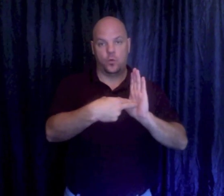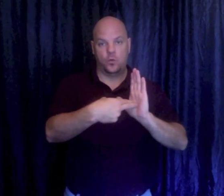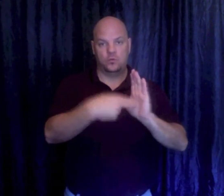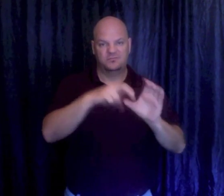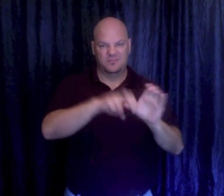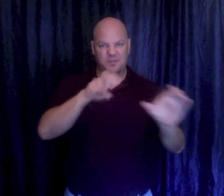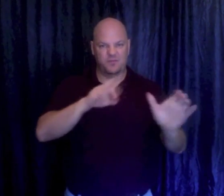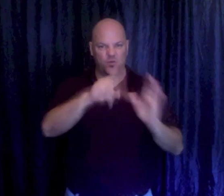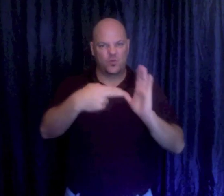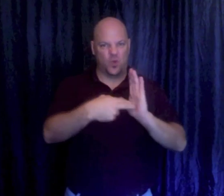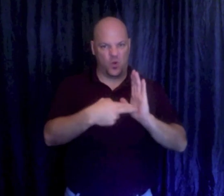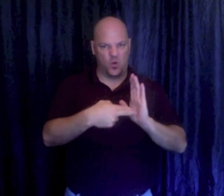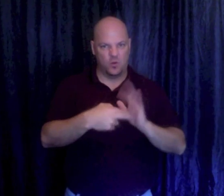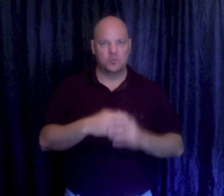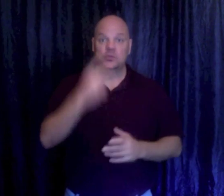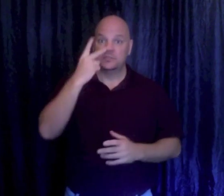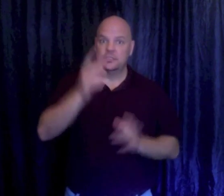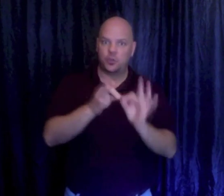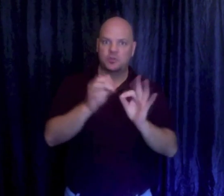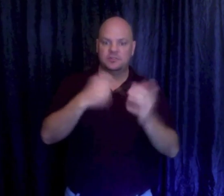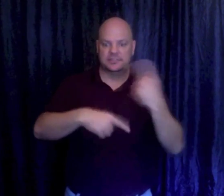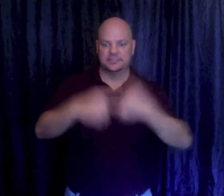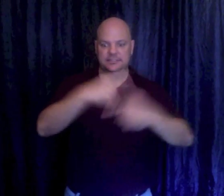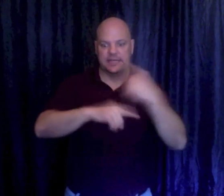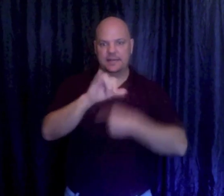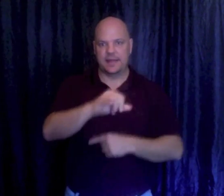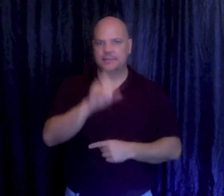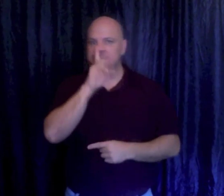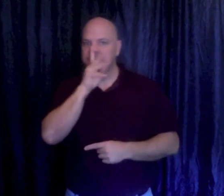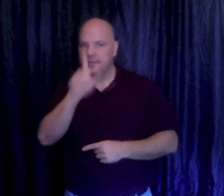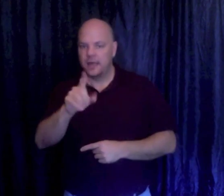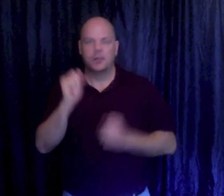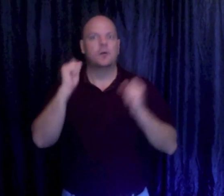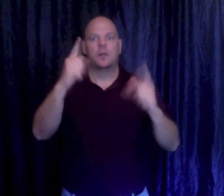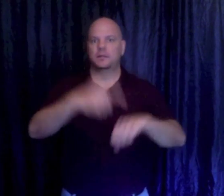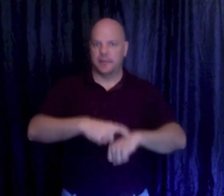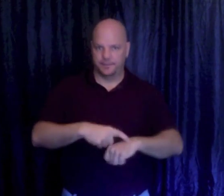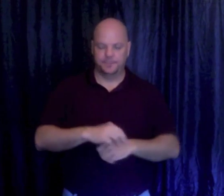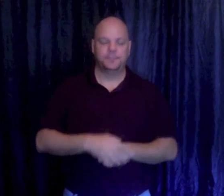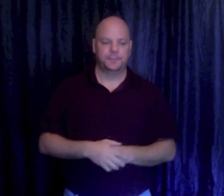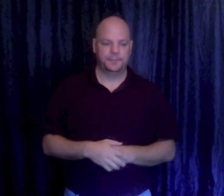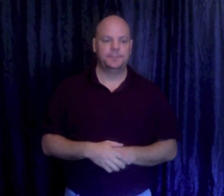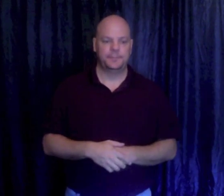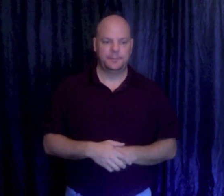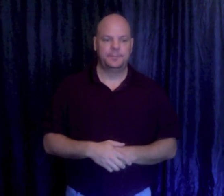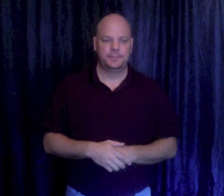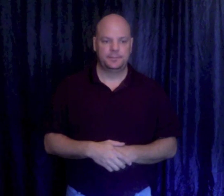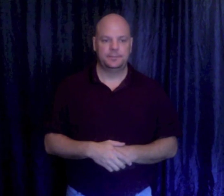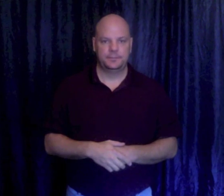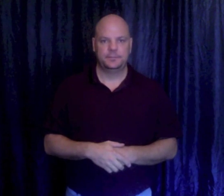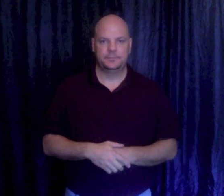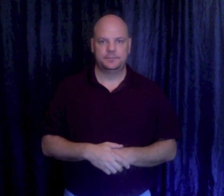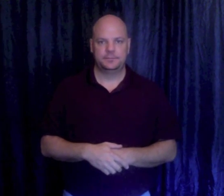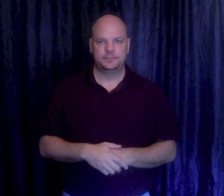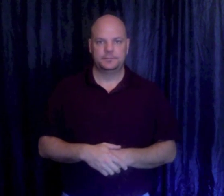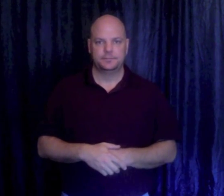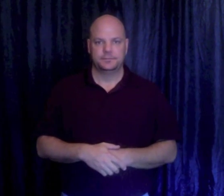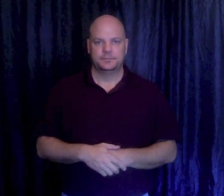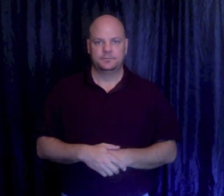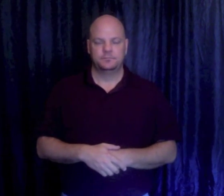see interpreters do this, and that's because they sign it and they say it at the same time, and they'll say, "I'm going to step